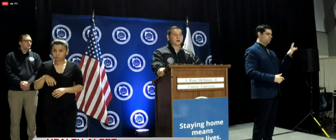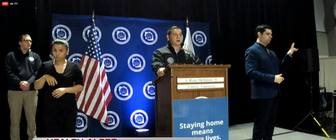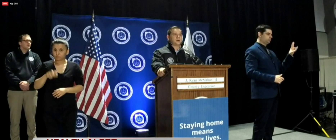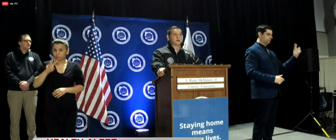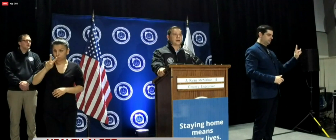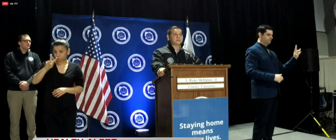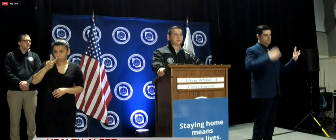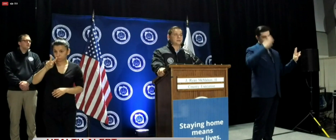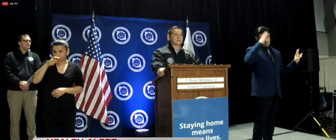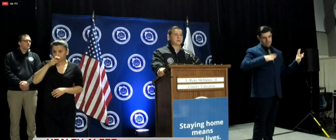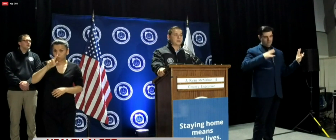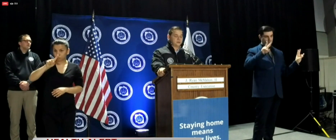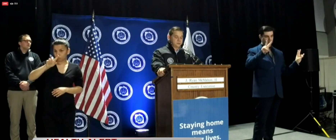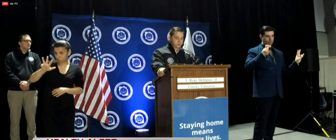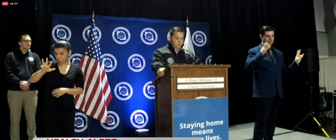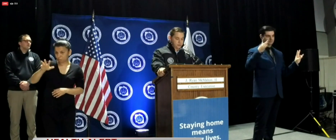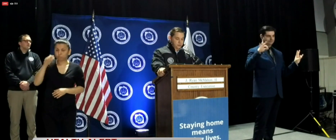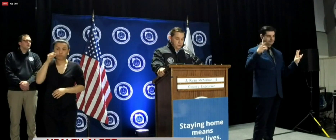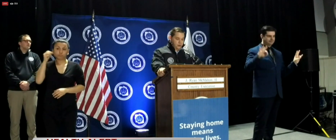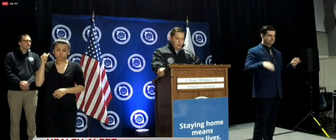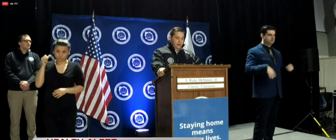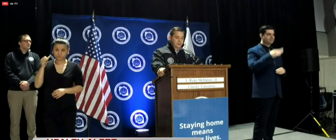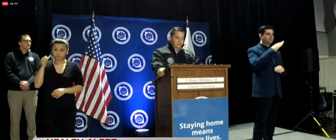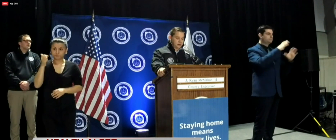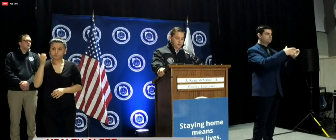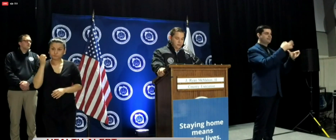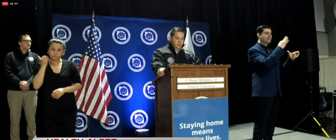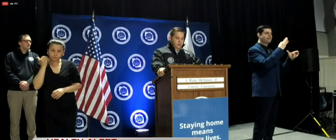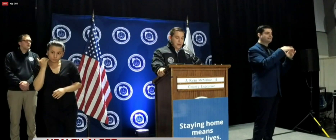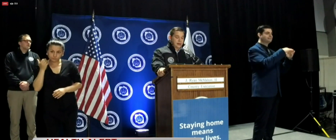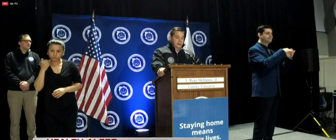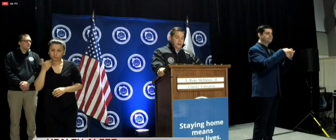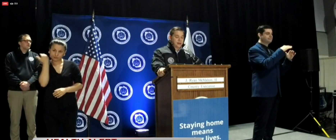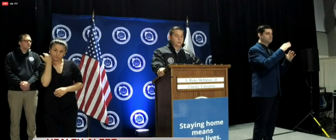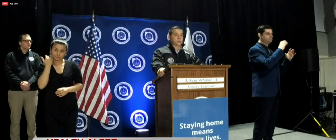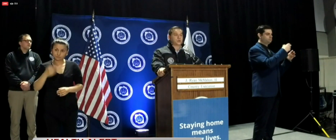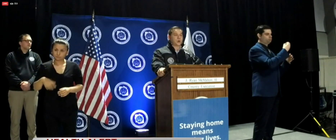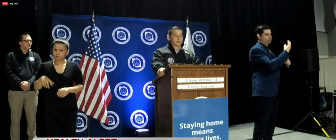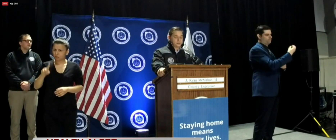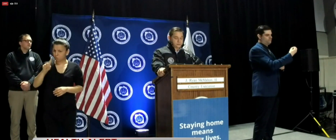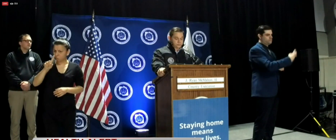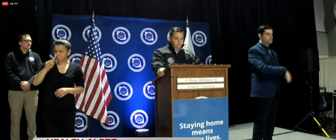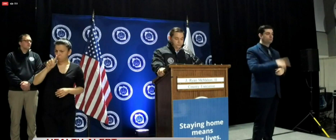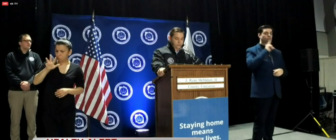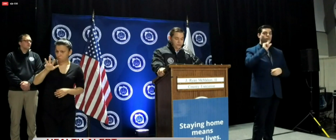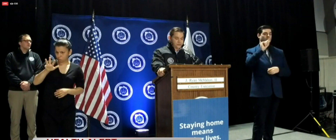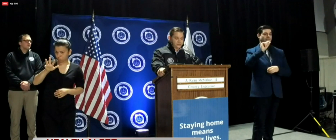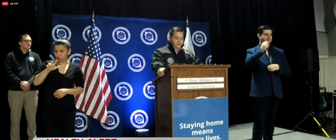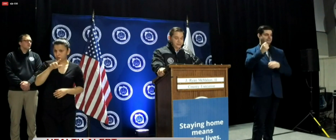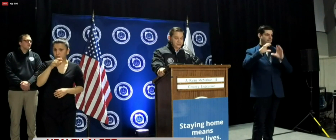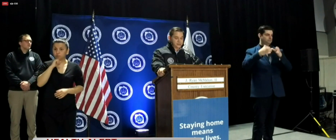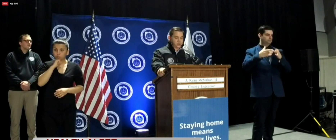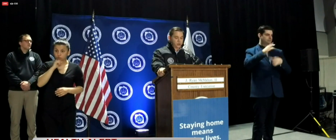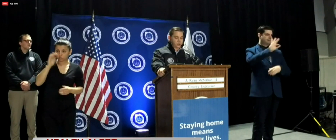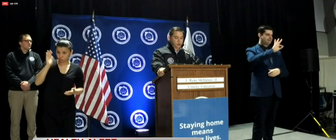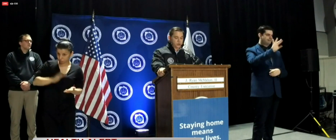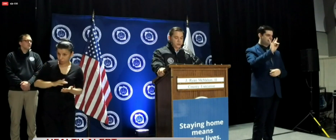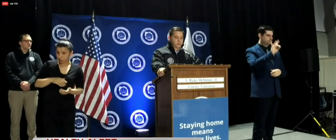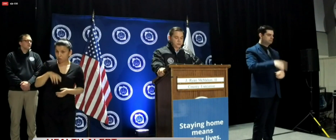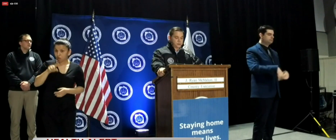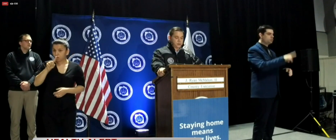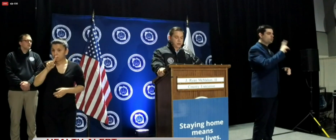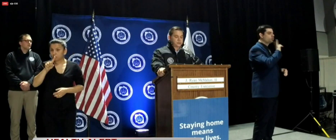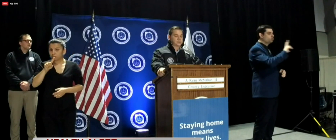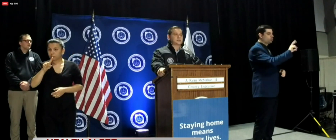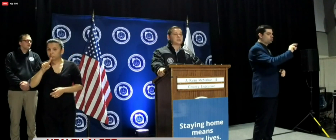their under 19 years of age, 19 and under, 98 in their 20s, 66 in their